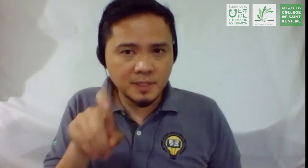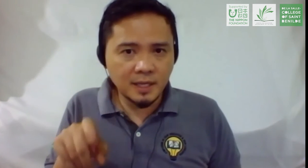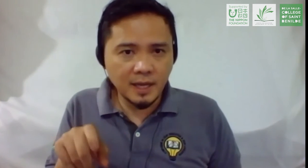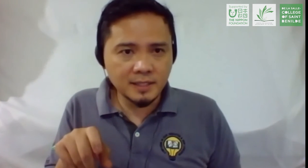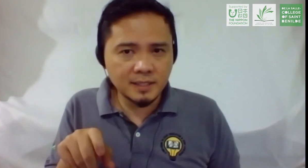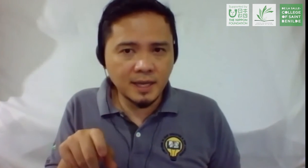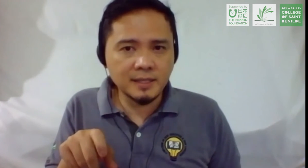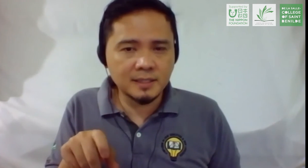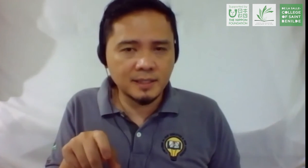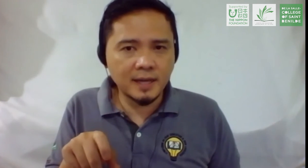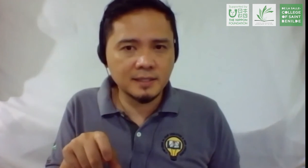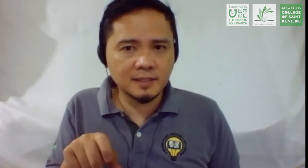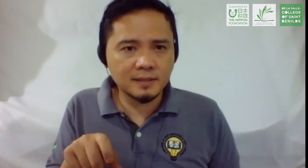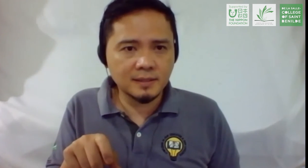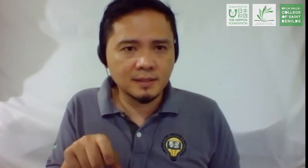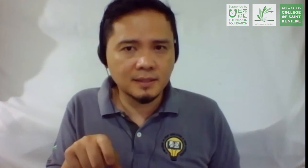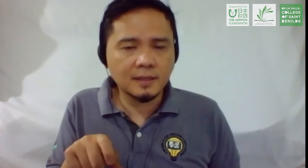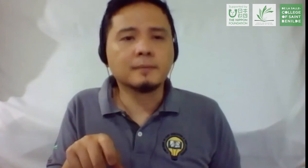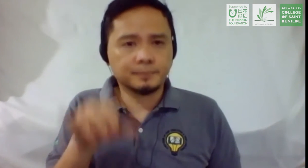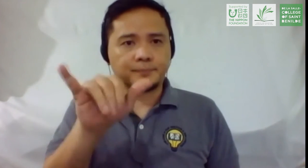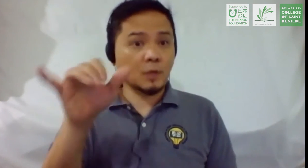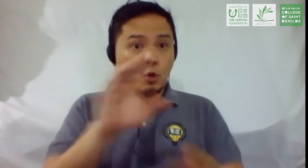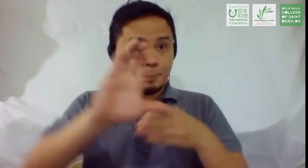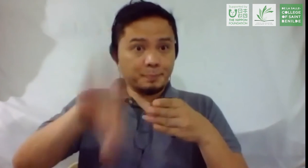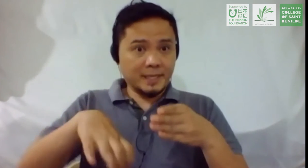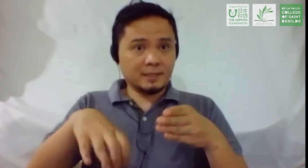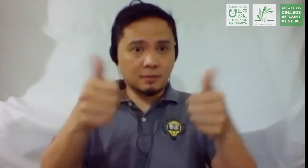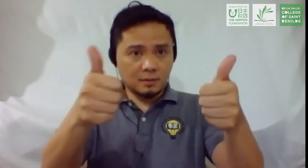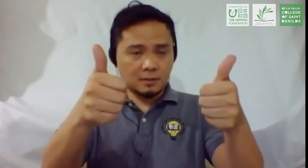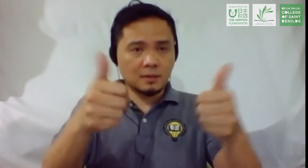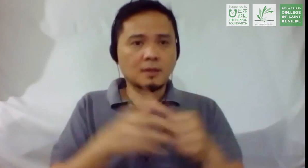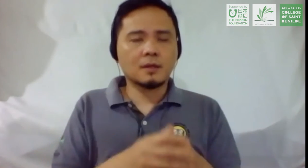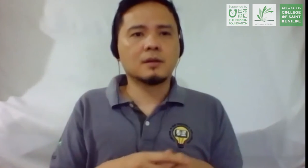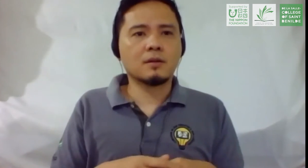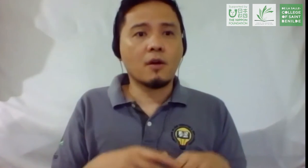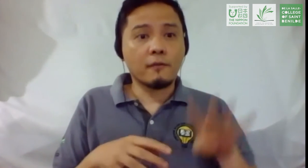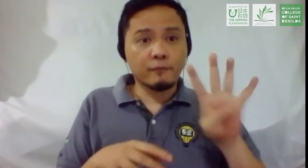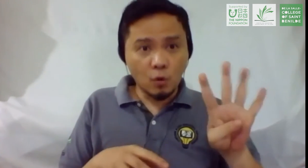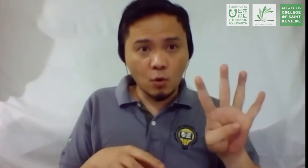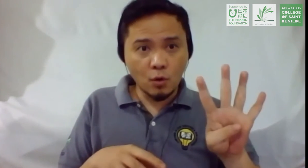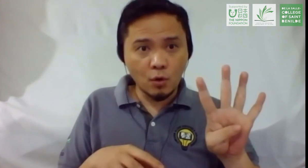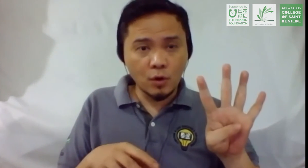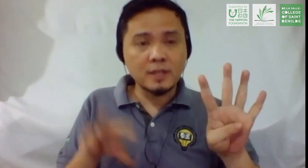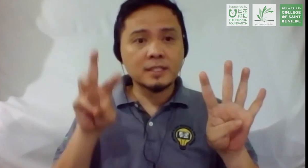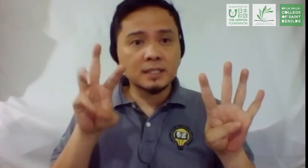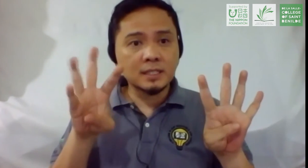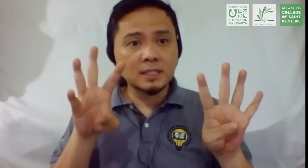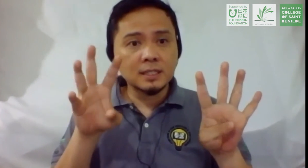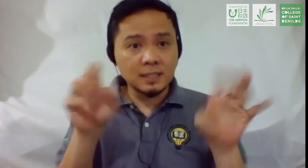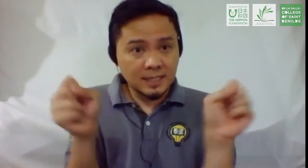I'm seeing yes, yes, yes. Okay. So what's the subject of 4, 16